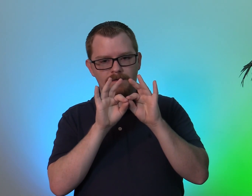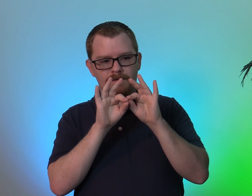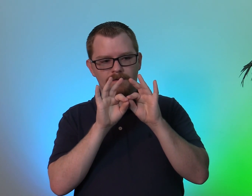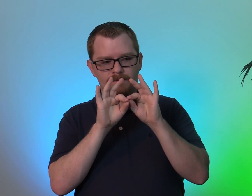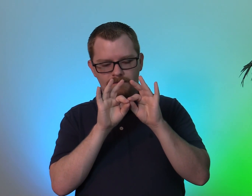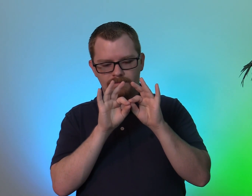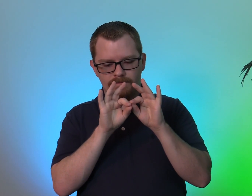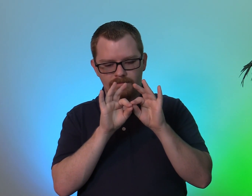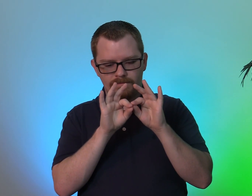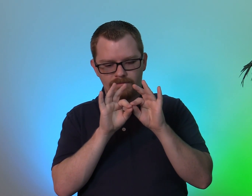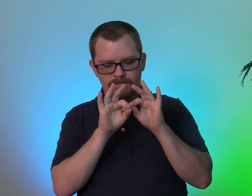And that's a family.